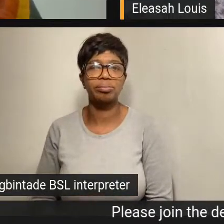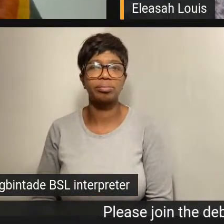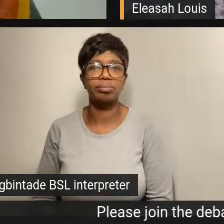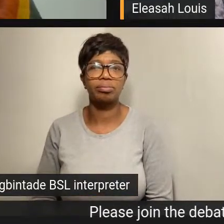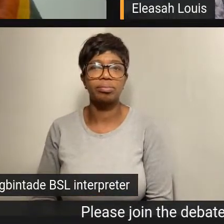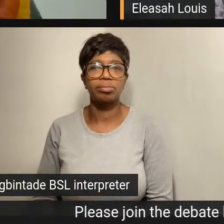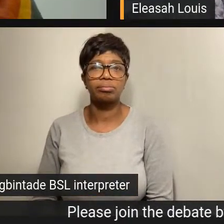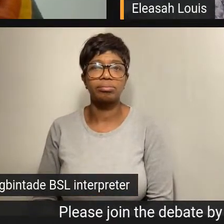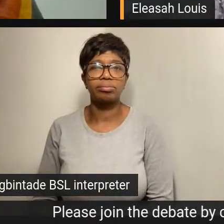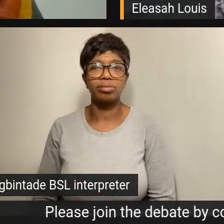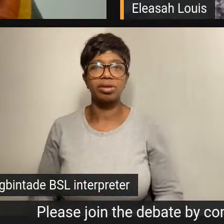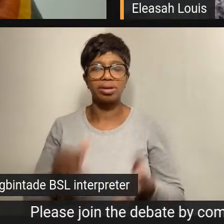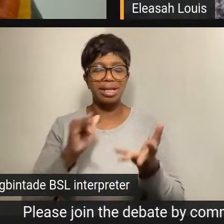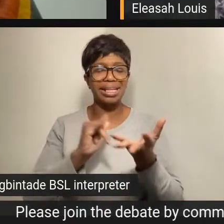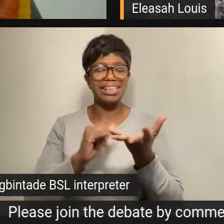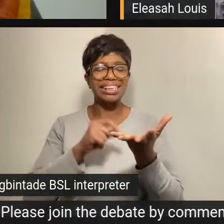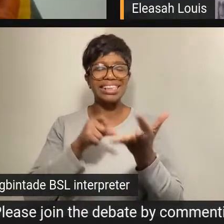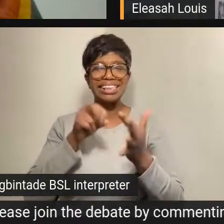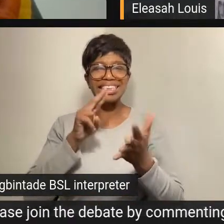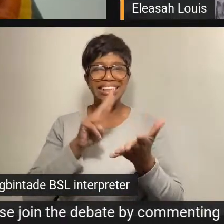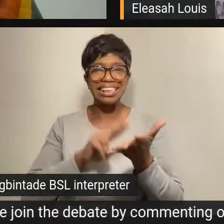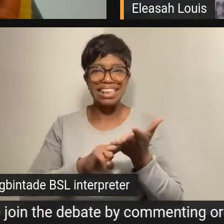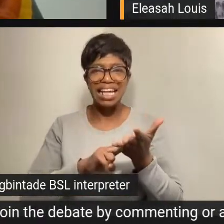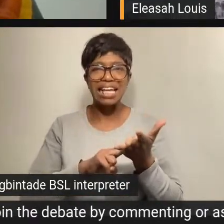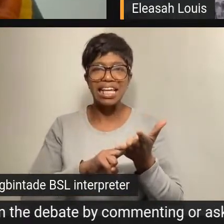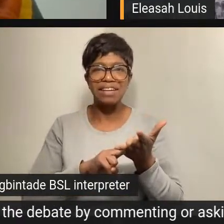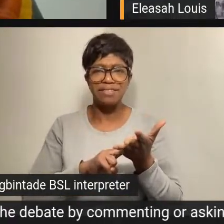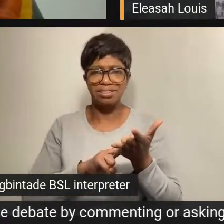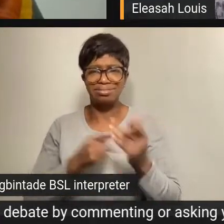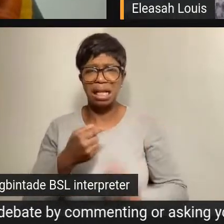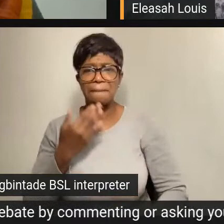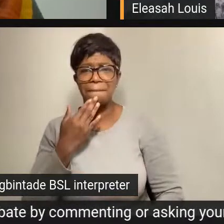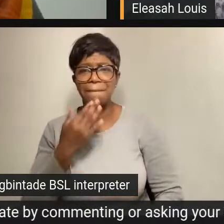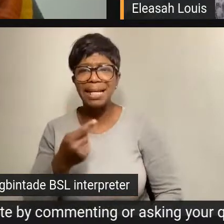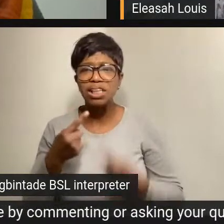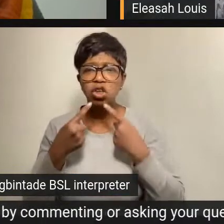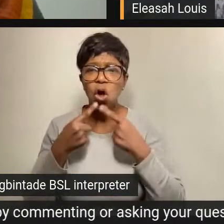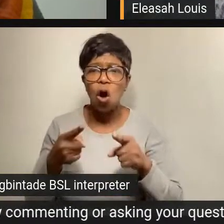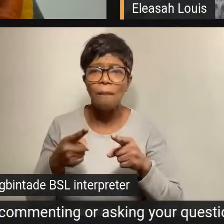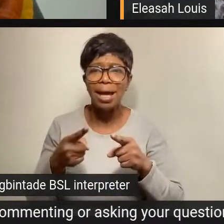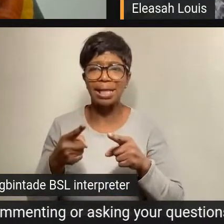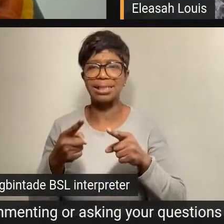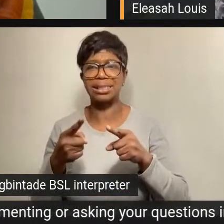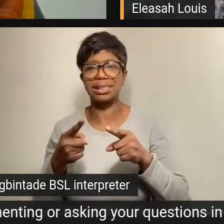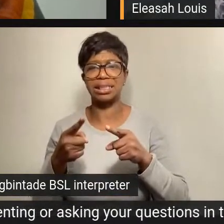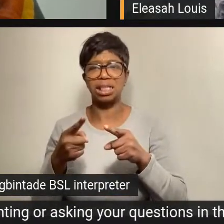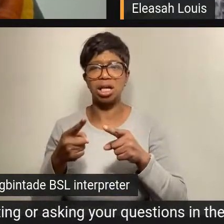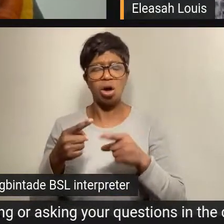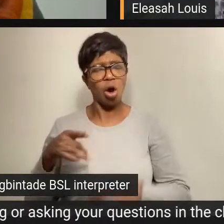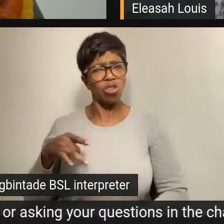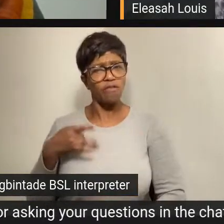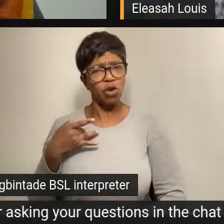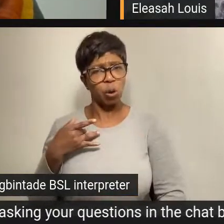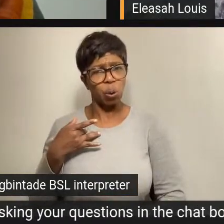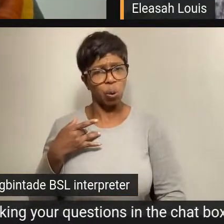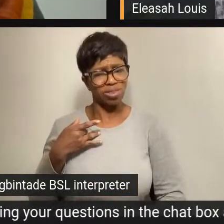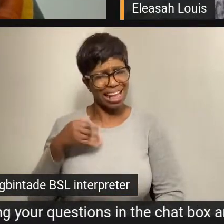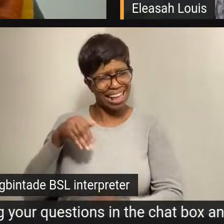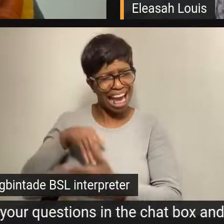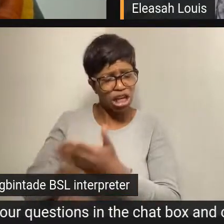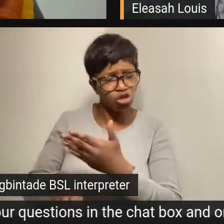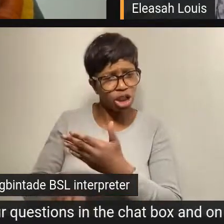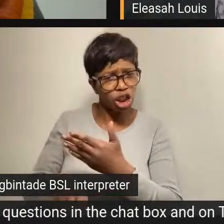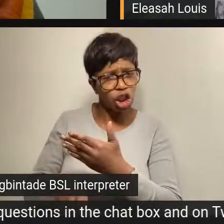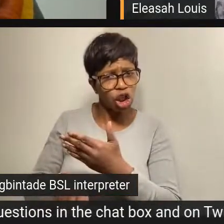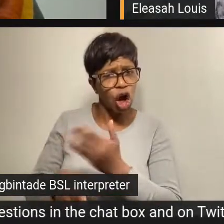But Stephen Rotherford, could Amanda please comment on the view that the entry of the tribes of Israel